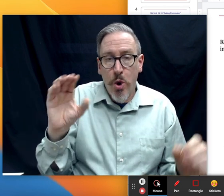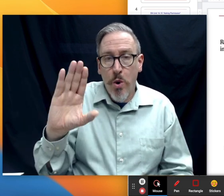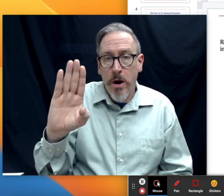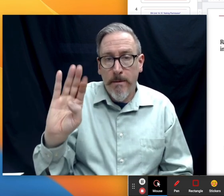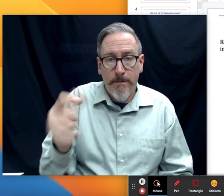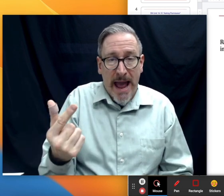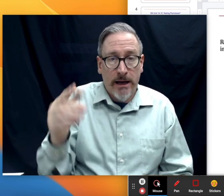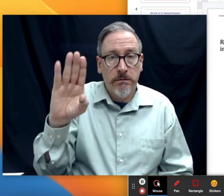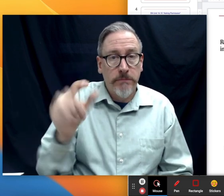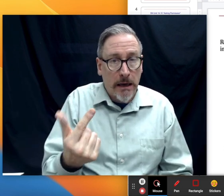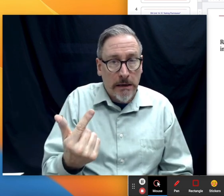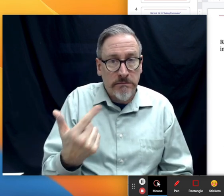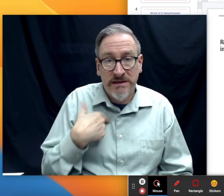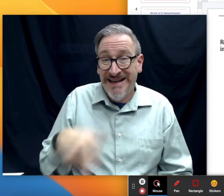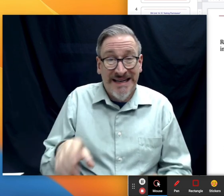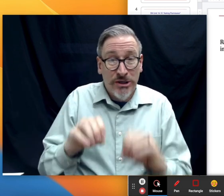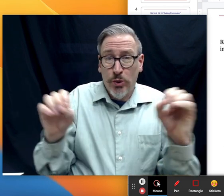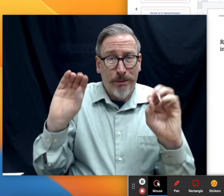No bag.